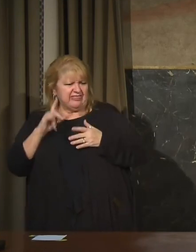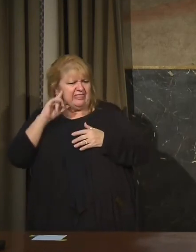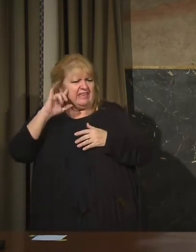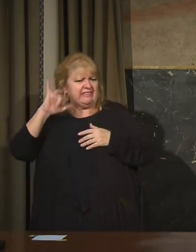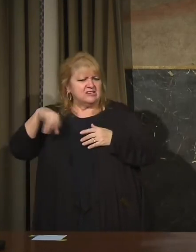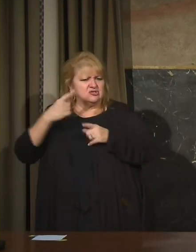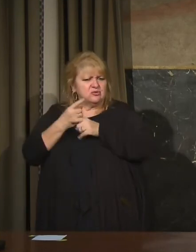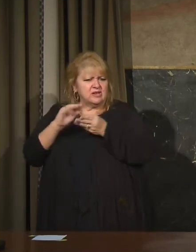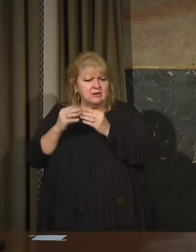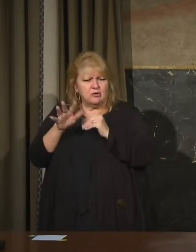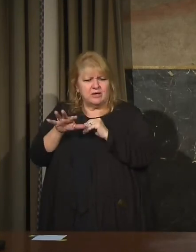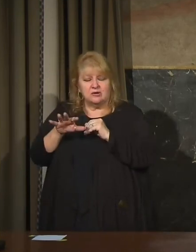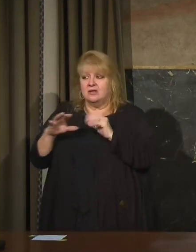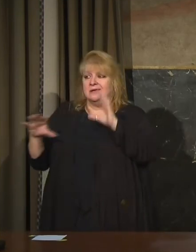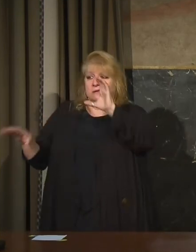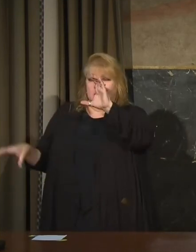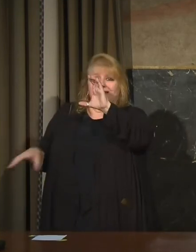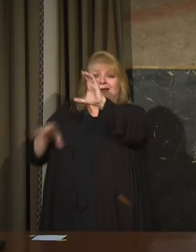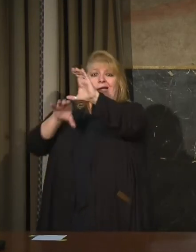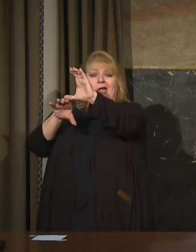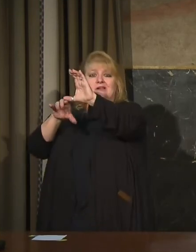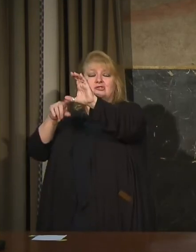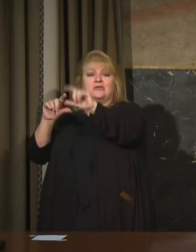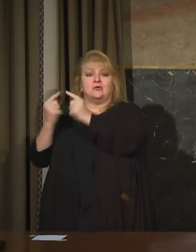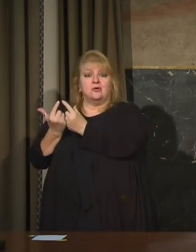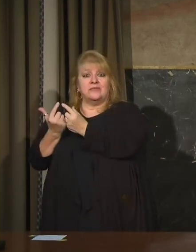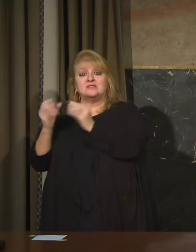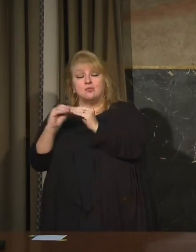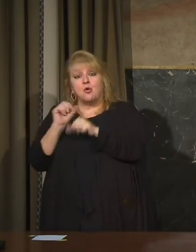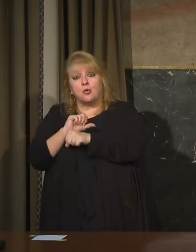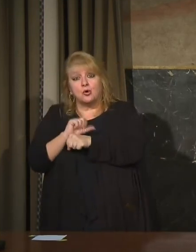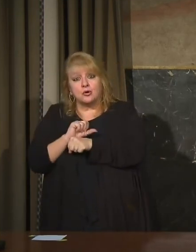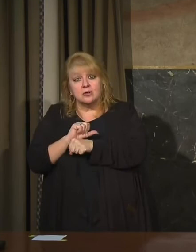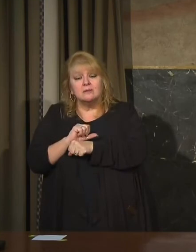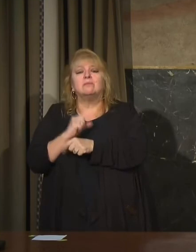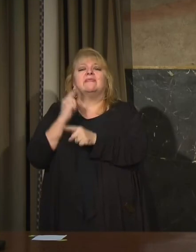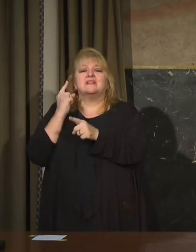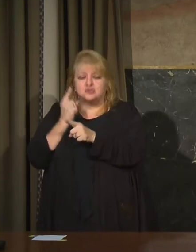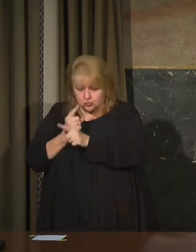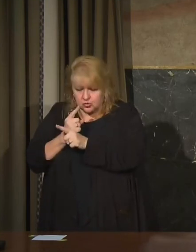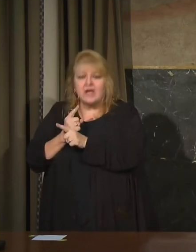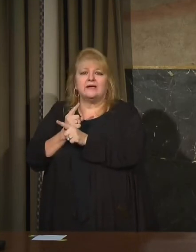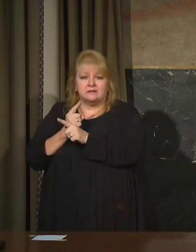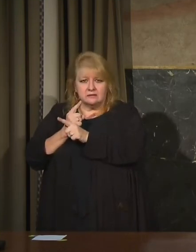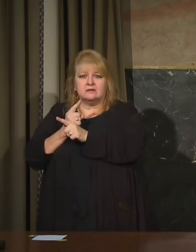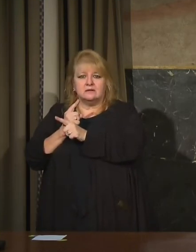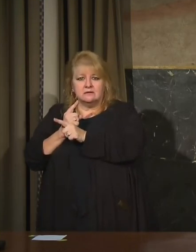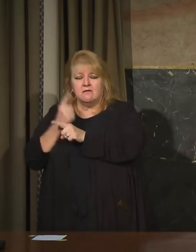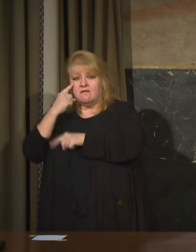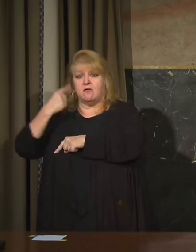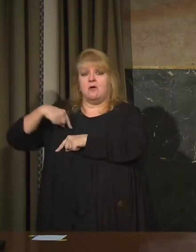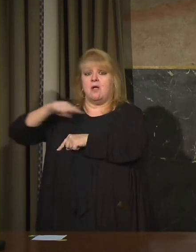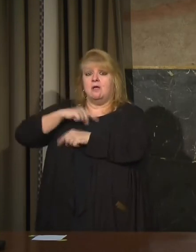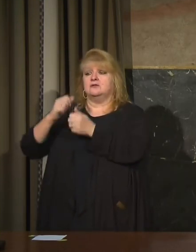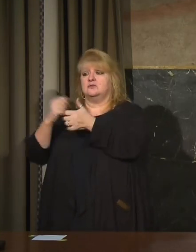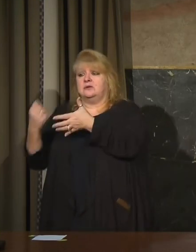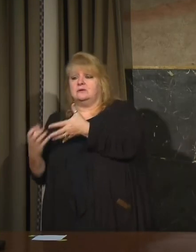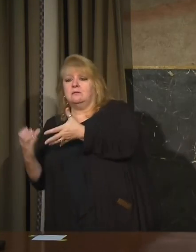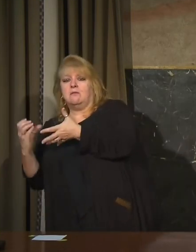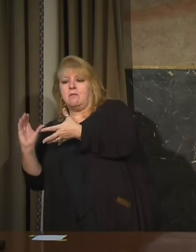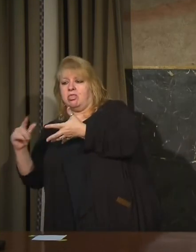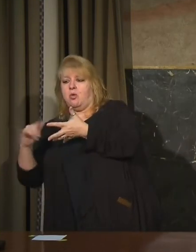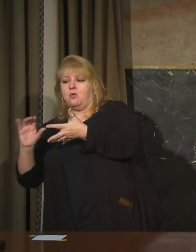that means that we have more work to do, but that still is the right order of priority for us. And then you're gonna